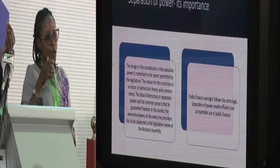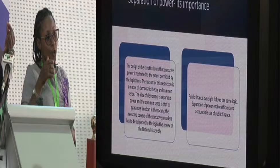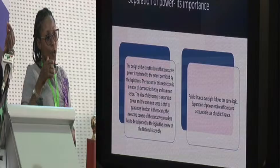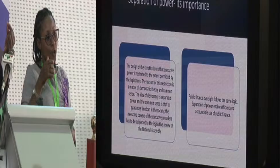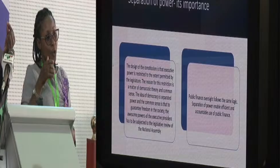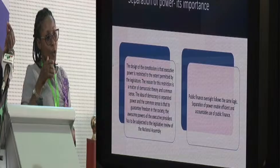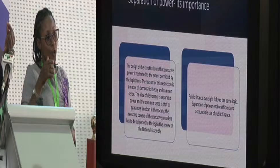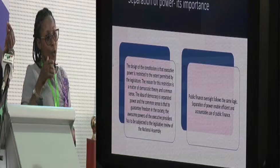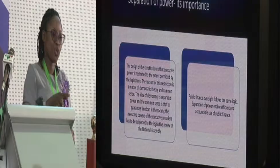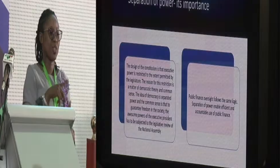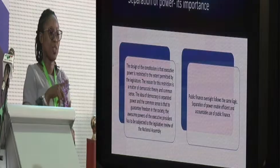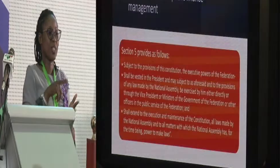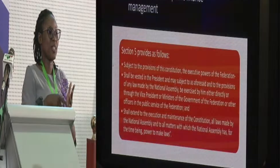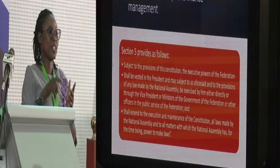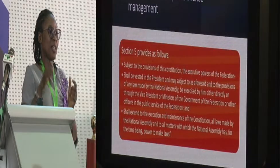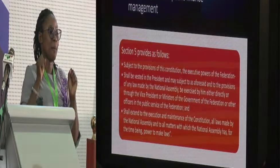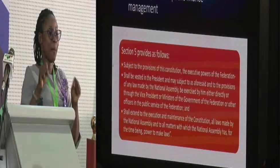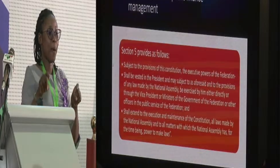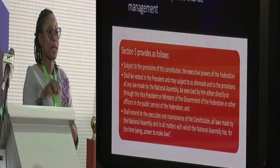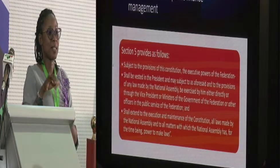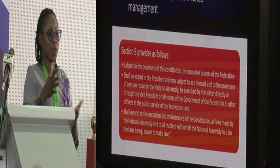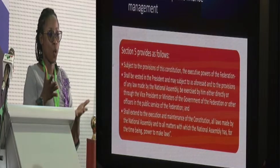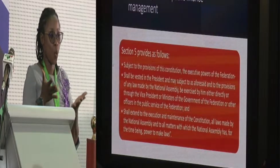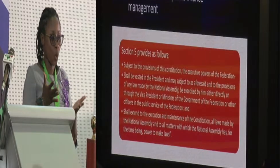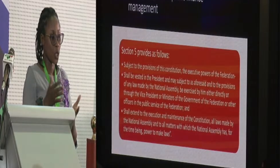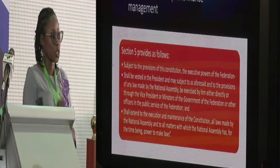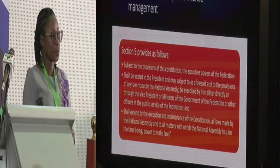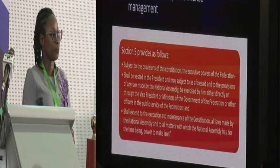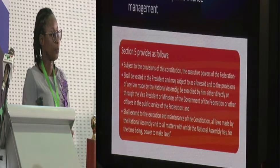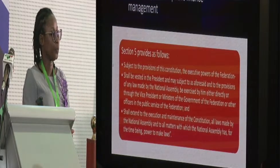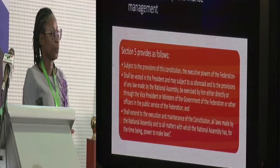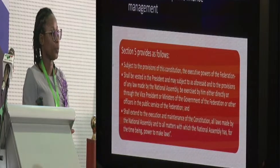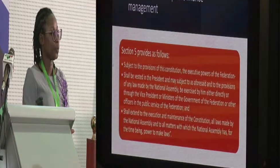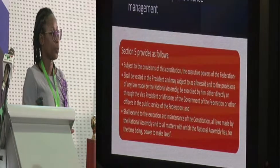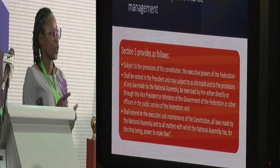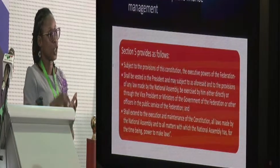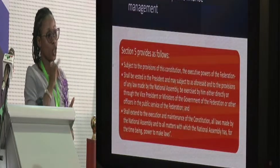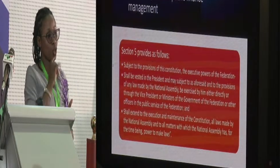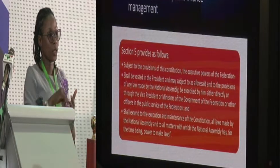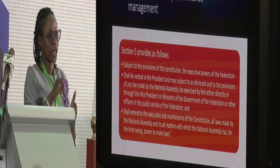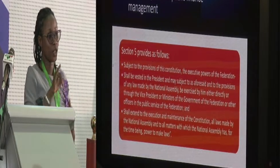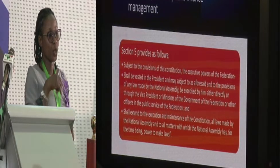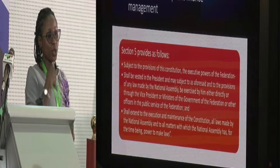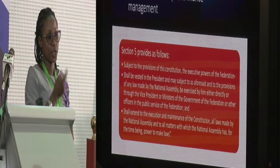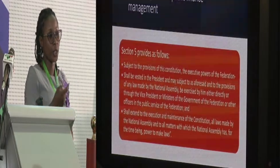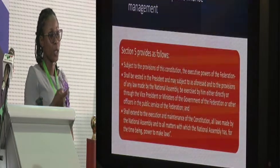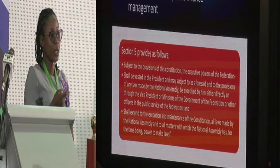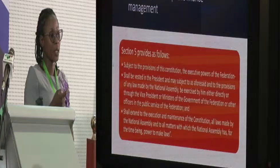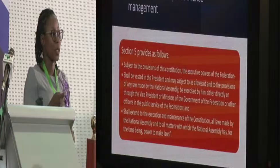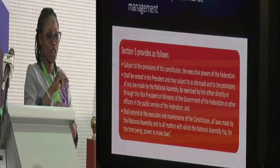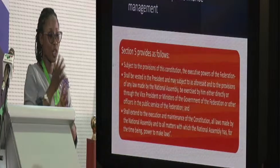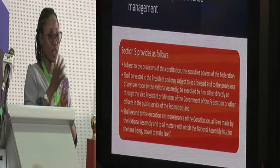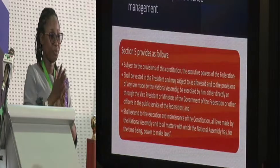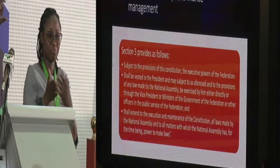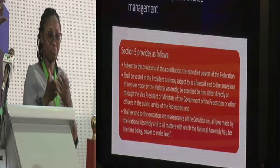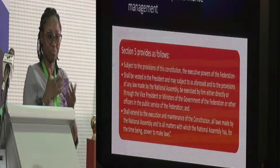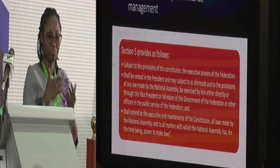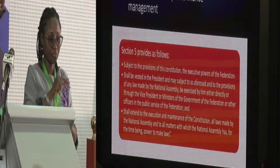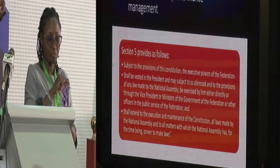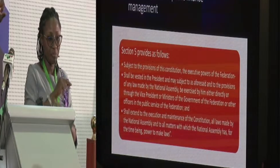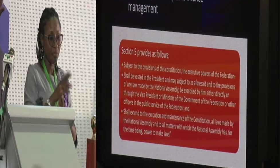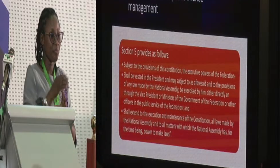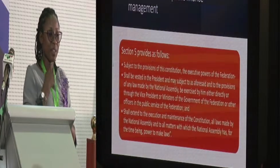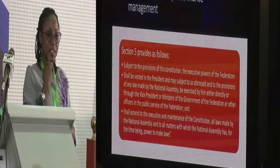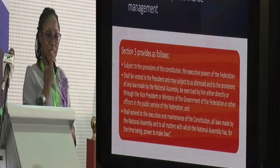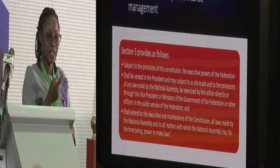rights as they want. Next slide. Okay, so this is what I just mentioned. Shall extend to the assembly makes